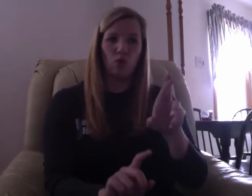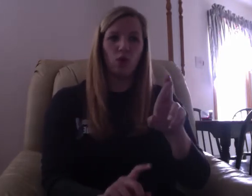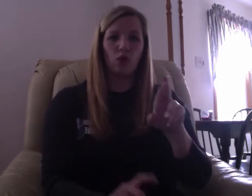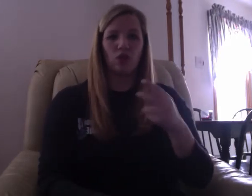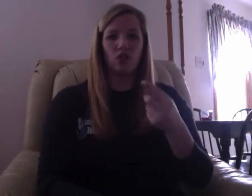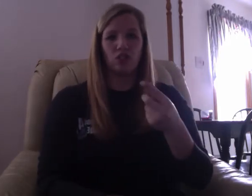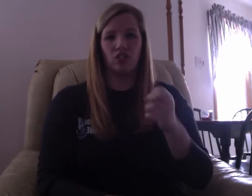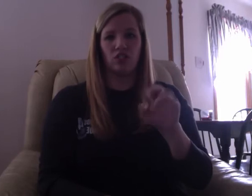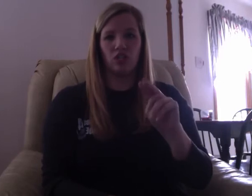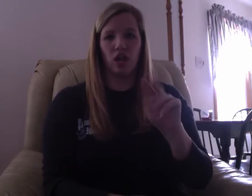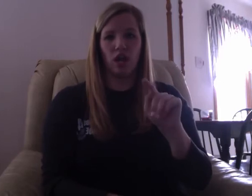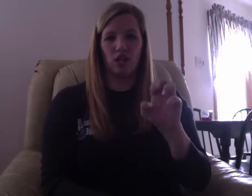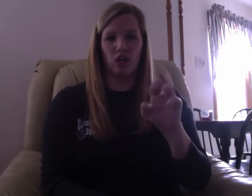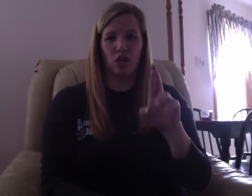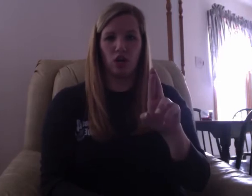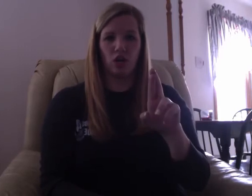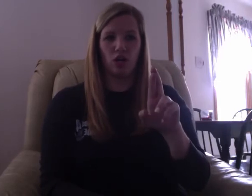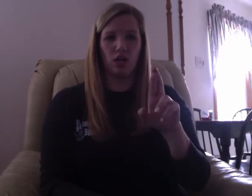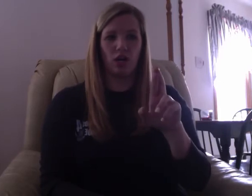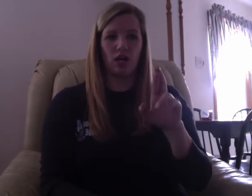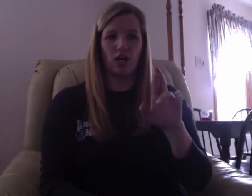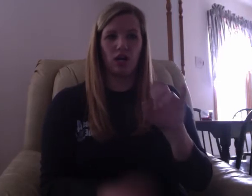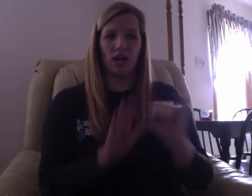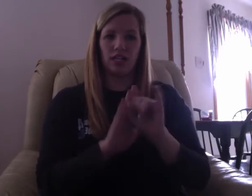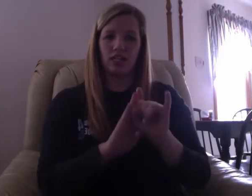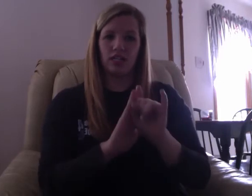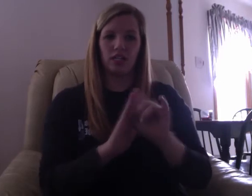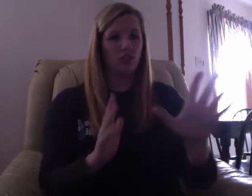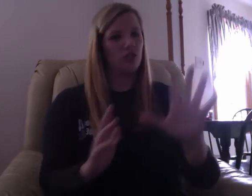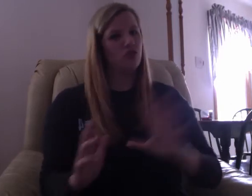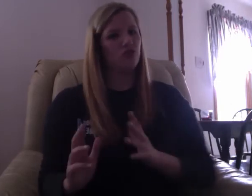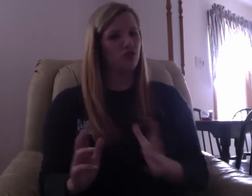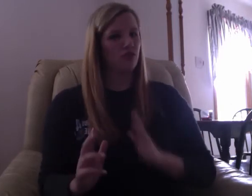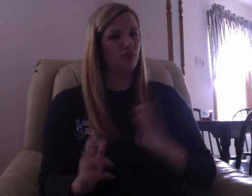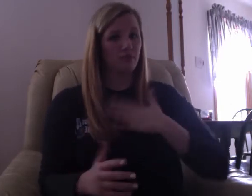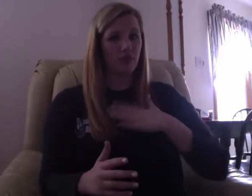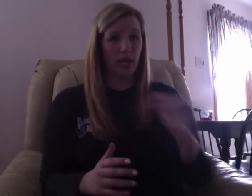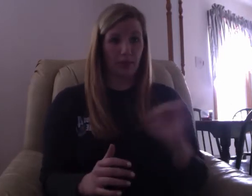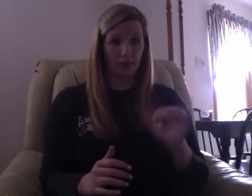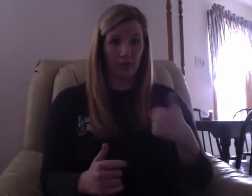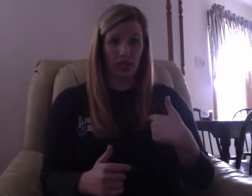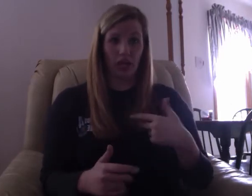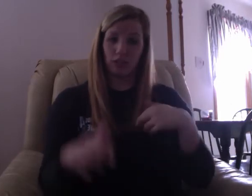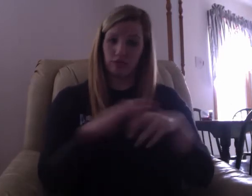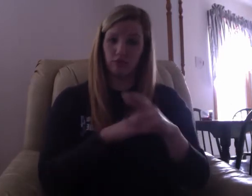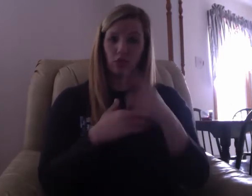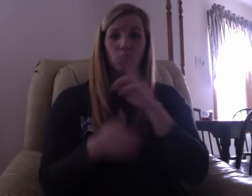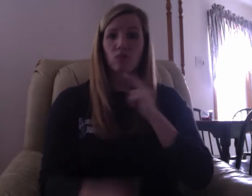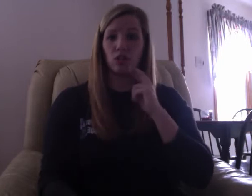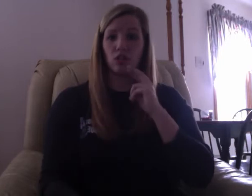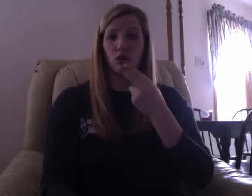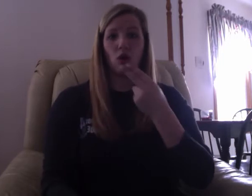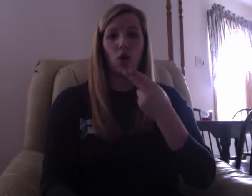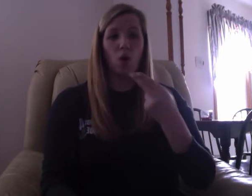So what that means is, dressed as nice as I am, as professionally as I am dressed right now, I can go to a restaurant, a hotel, apply for a job, or apply